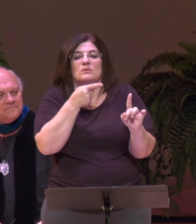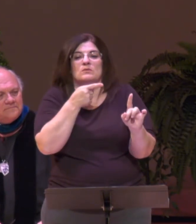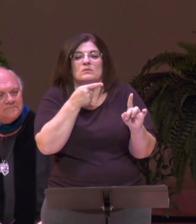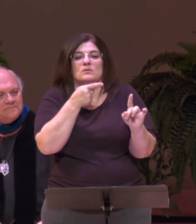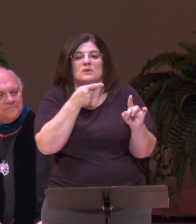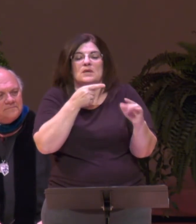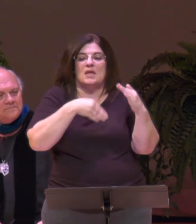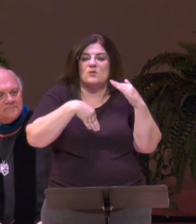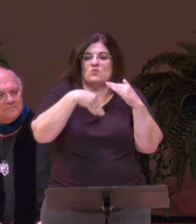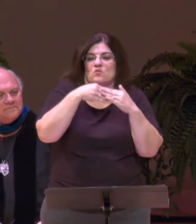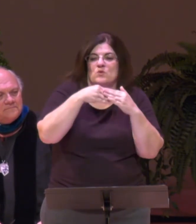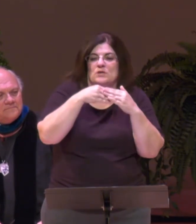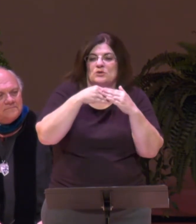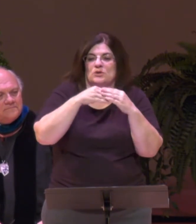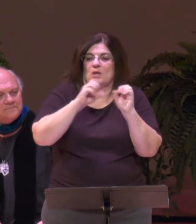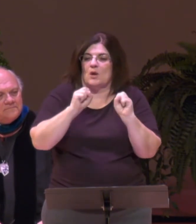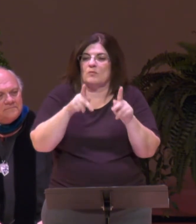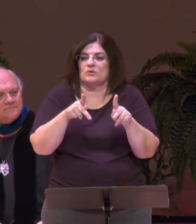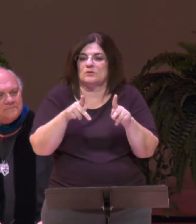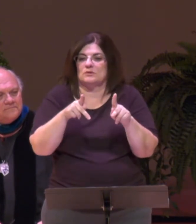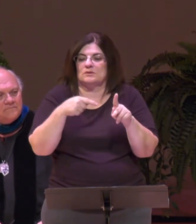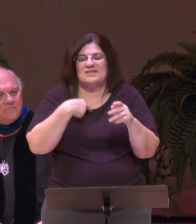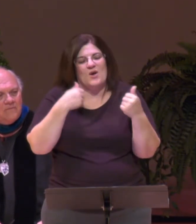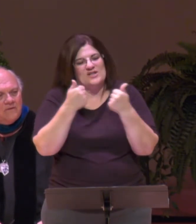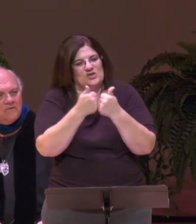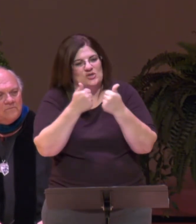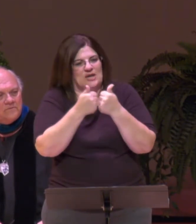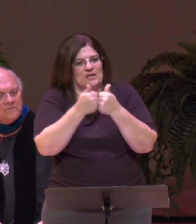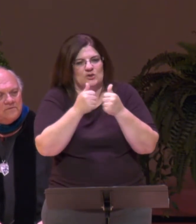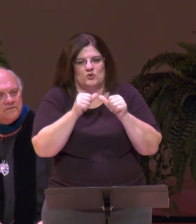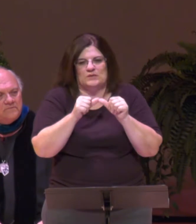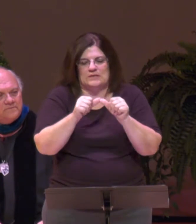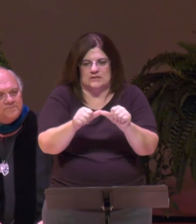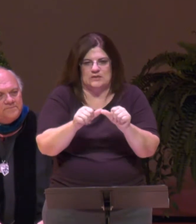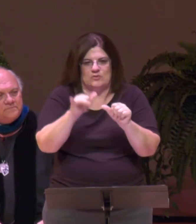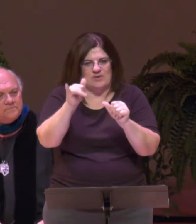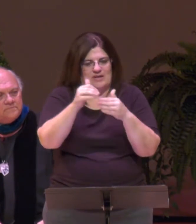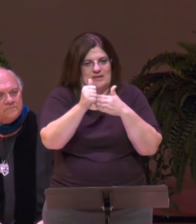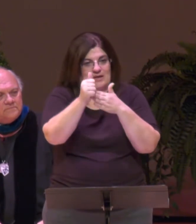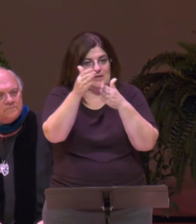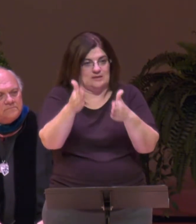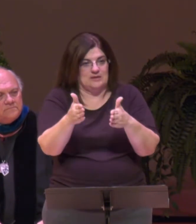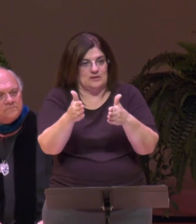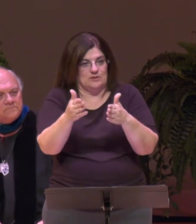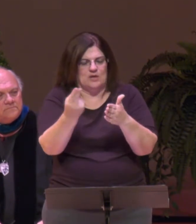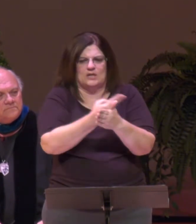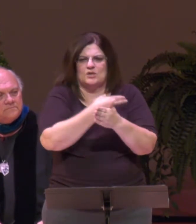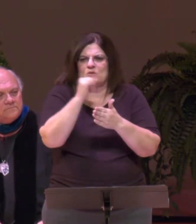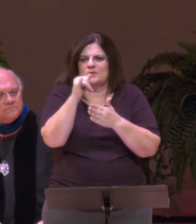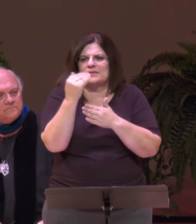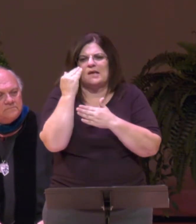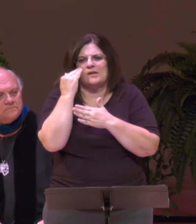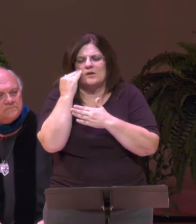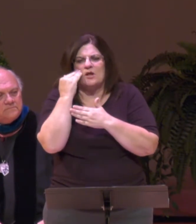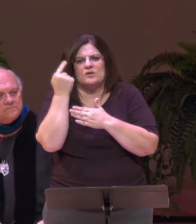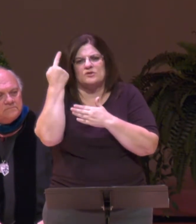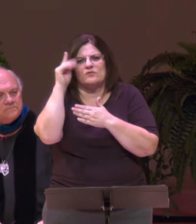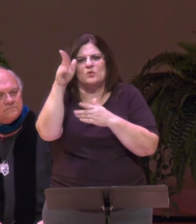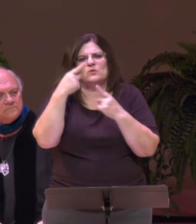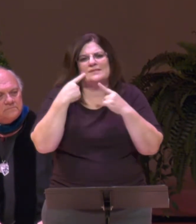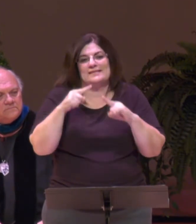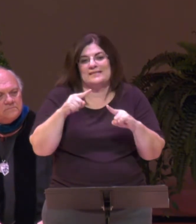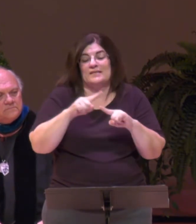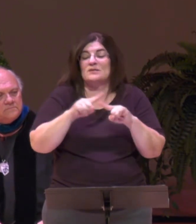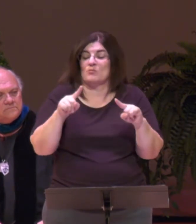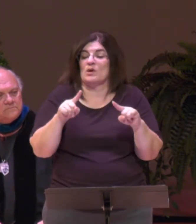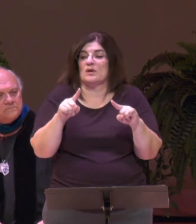opportunity. I challenge you to continue to be that leader that uses a desire for change for your own success, but be like that